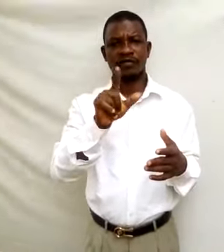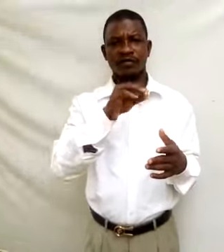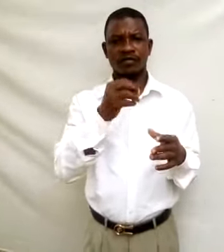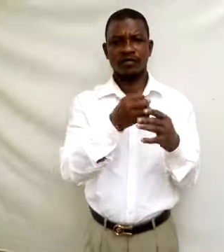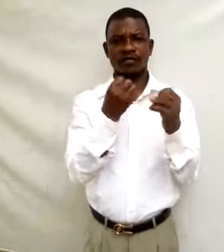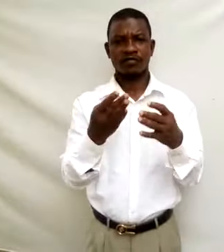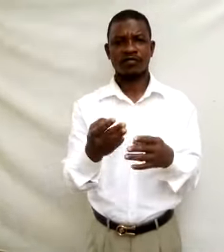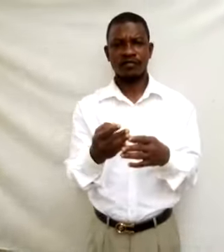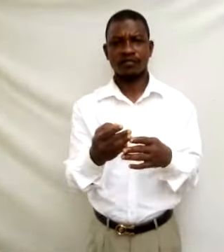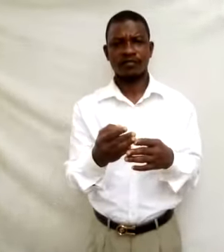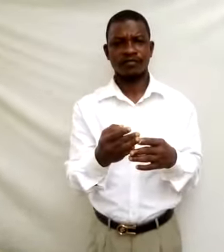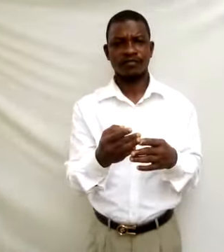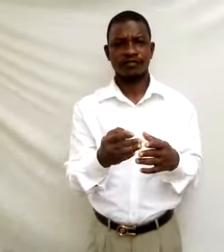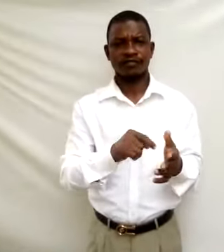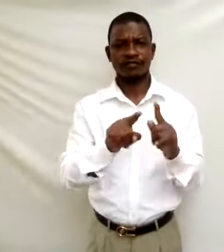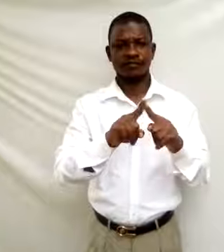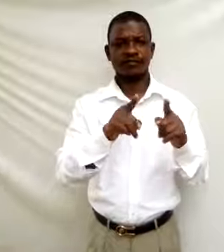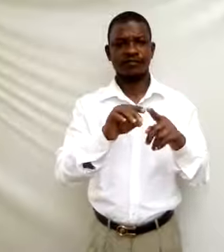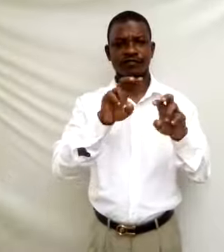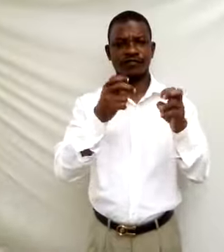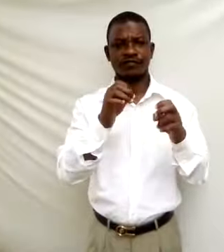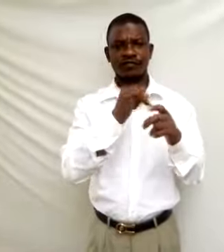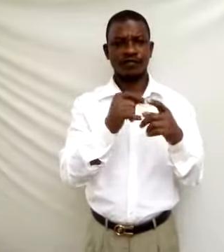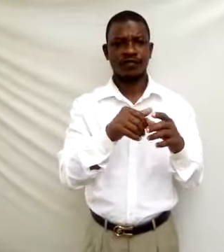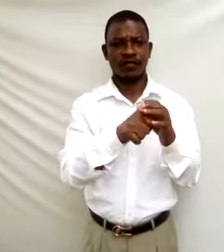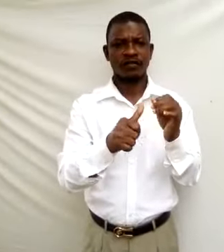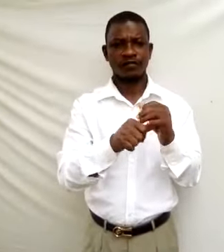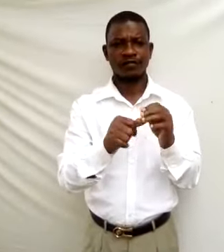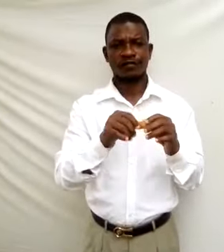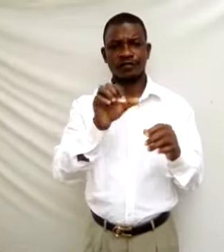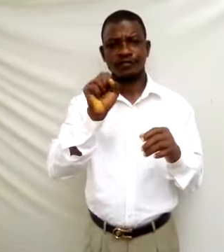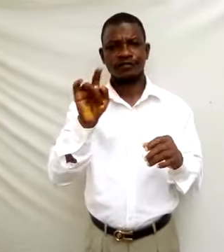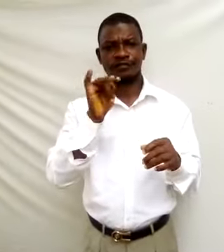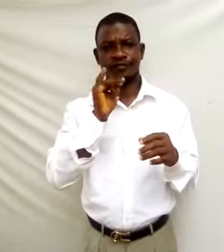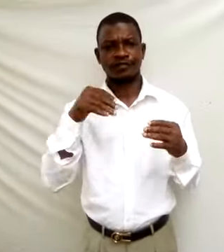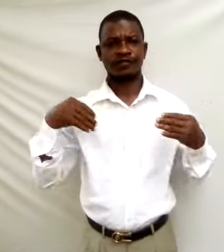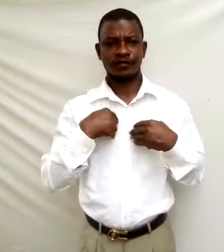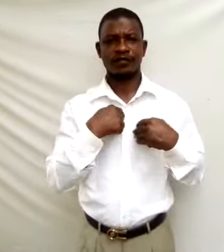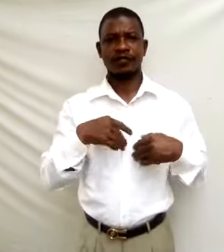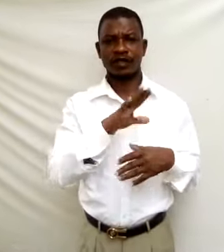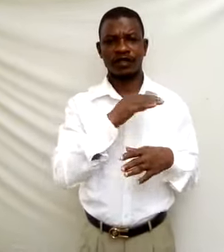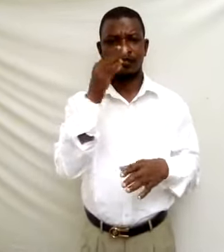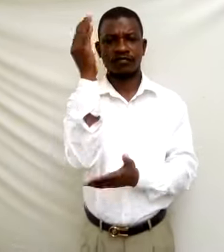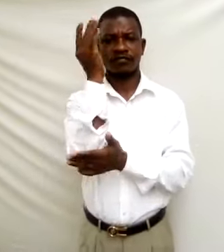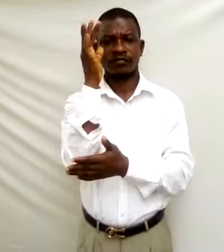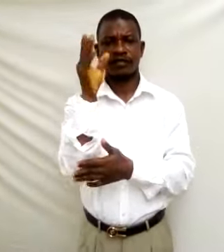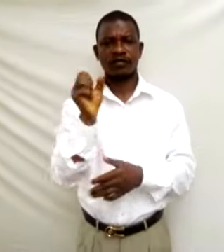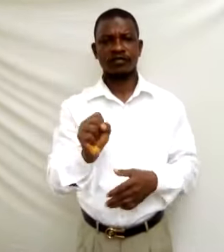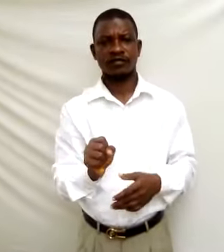different types of excretory systems in animals and plants one